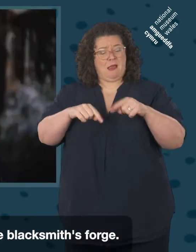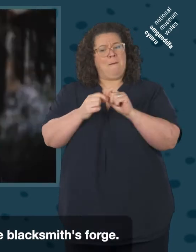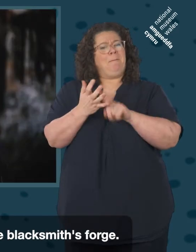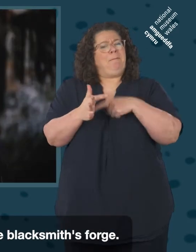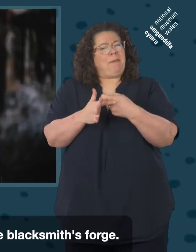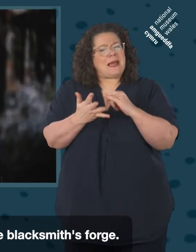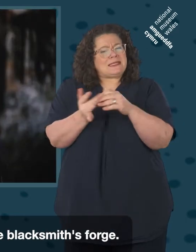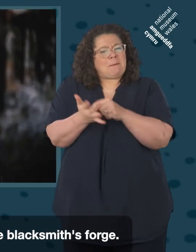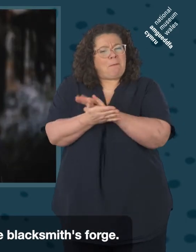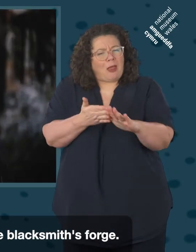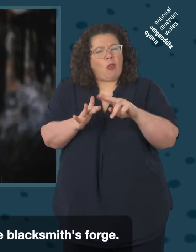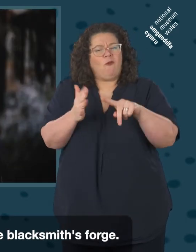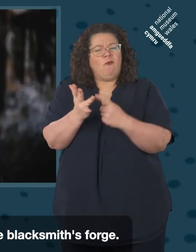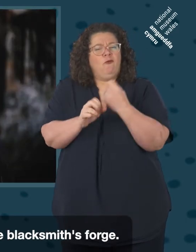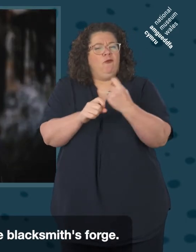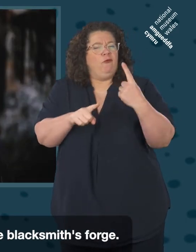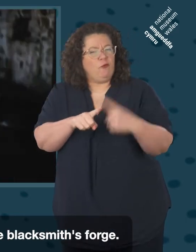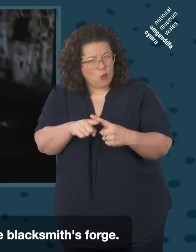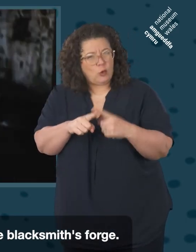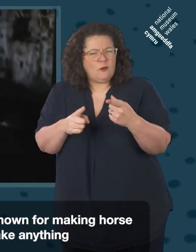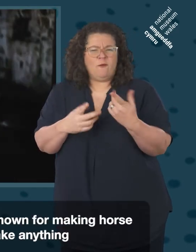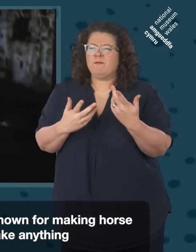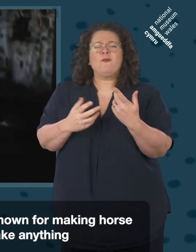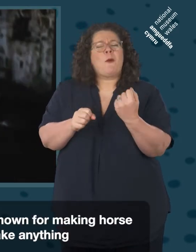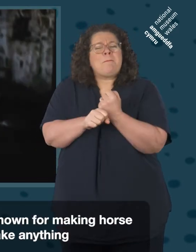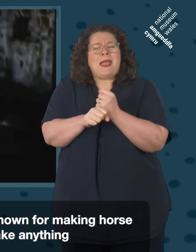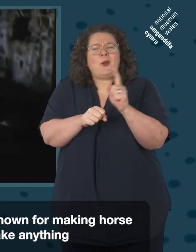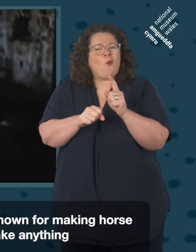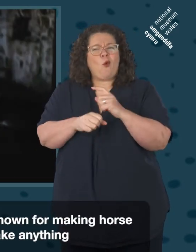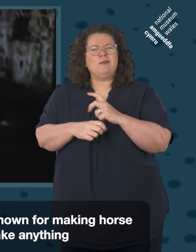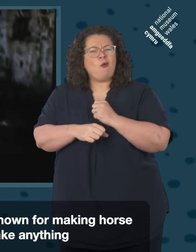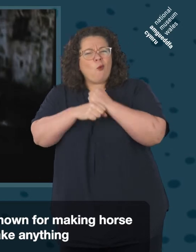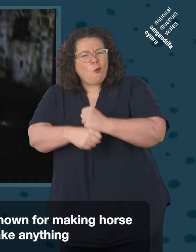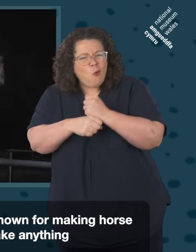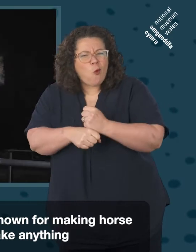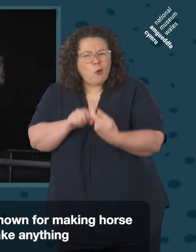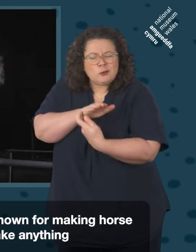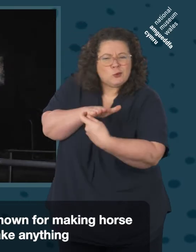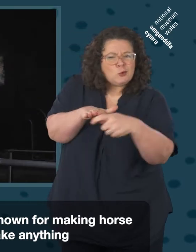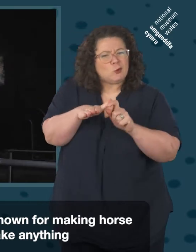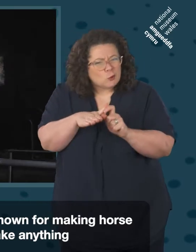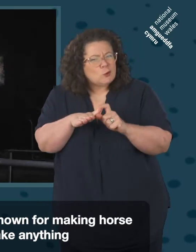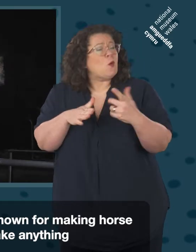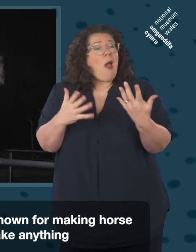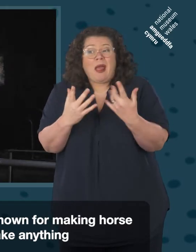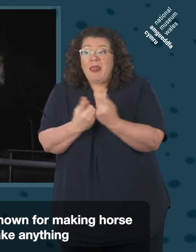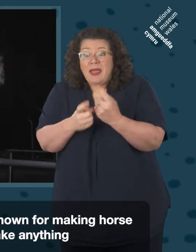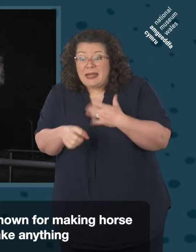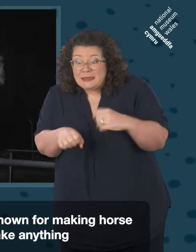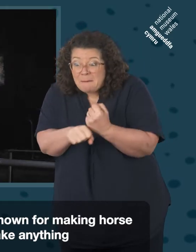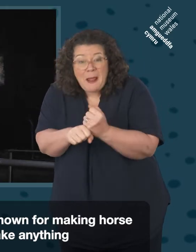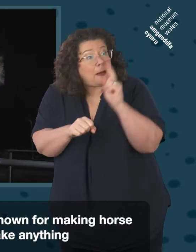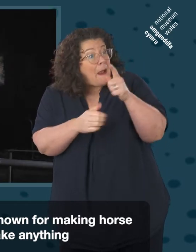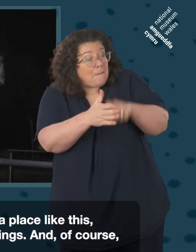here. So we're now in the forge, the blacksmith's forge. Blacksmiths, of course, they're known for making horseshoes, but they just about